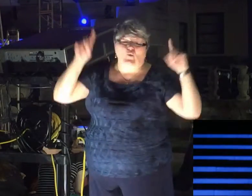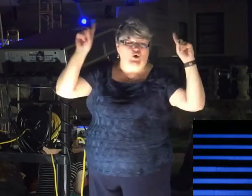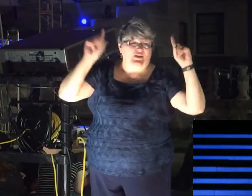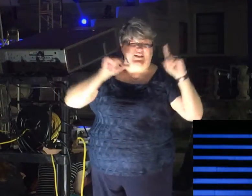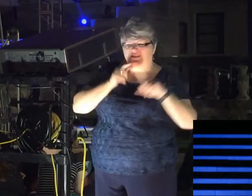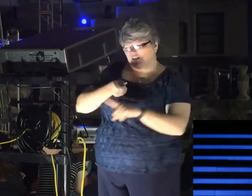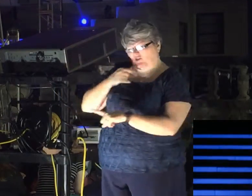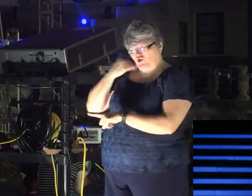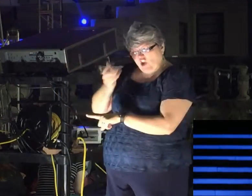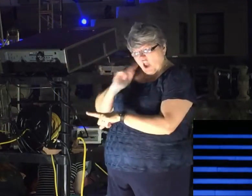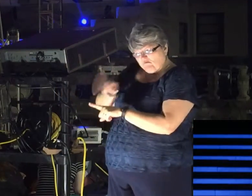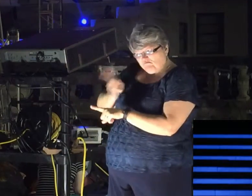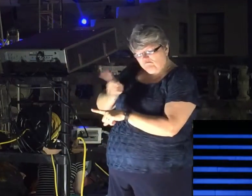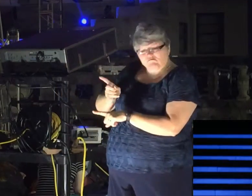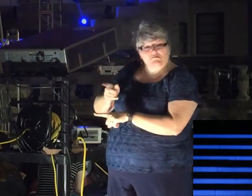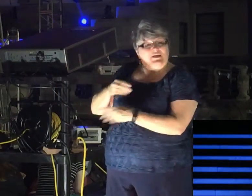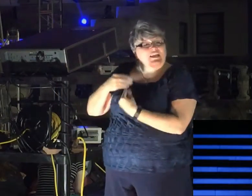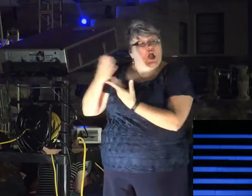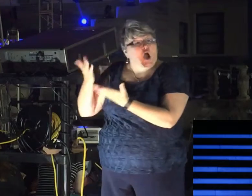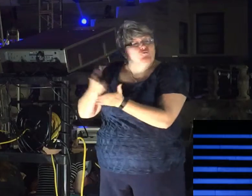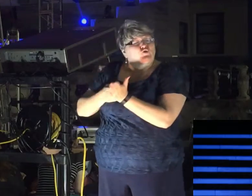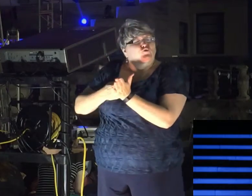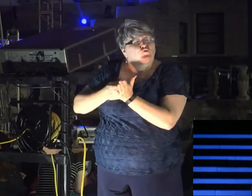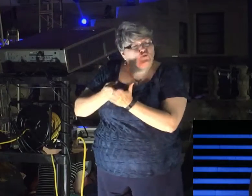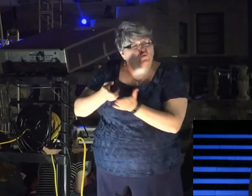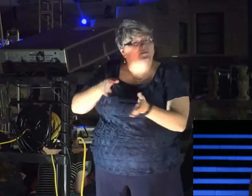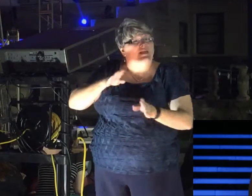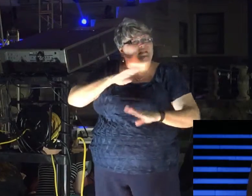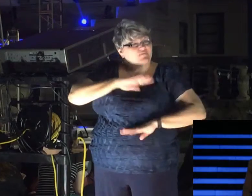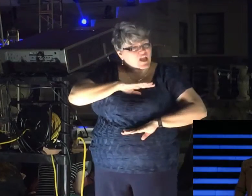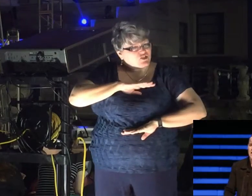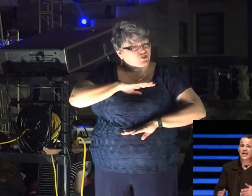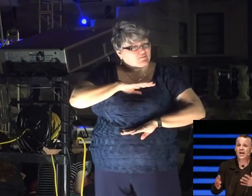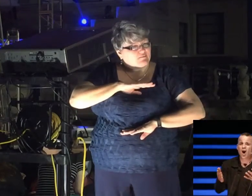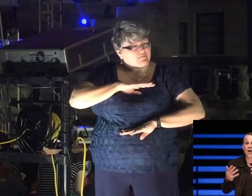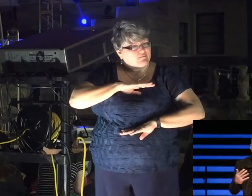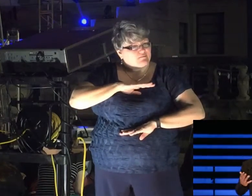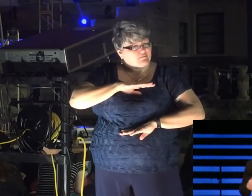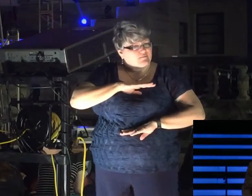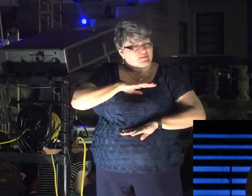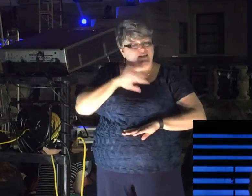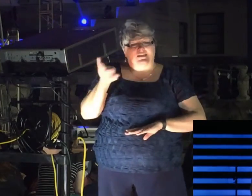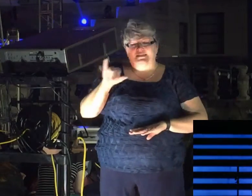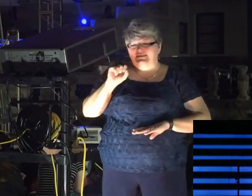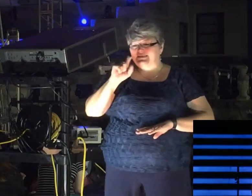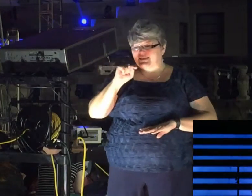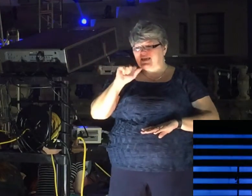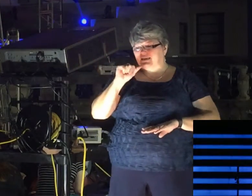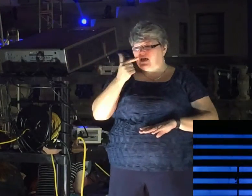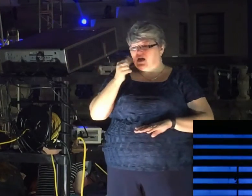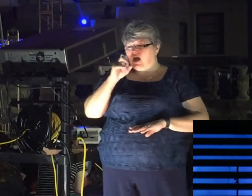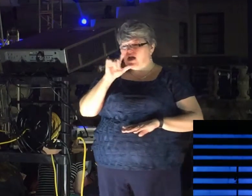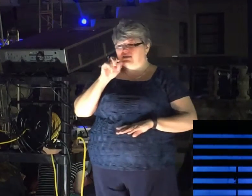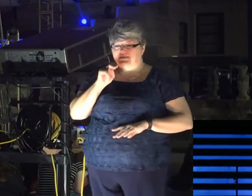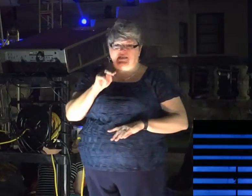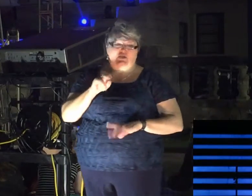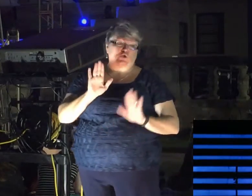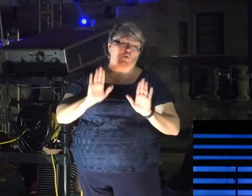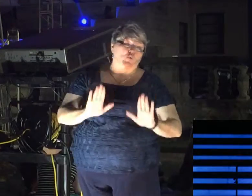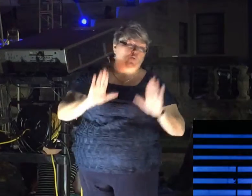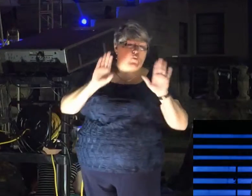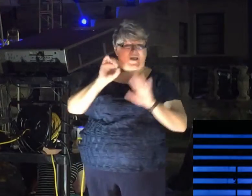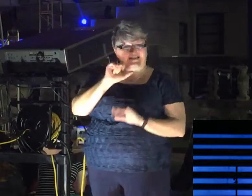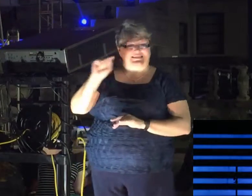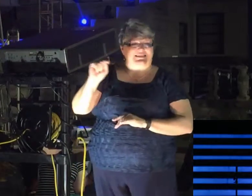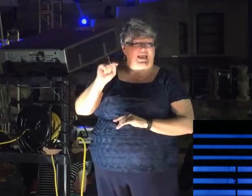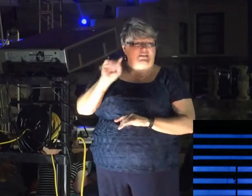not working. He doesn't shame her. He offers her true satisfaction. St. Augustine, who was one of the great saints